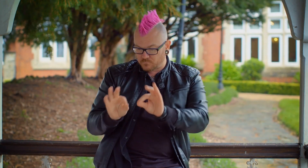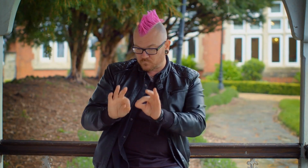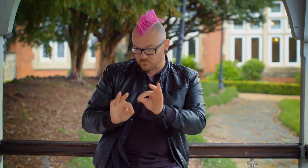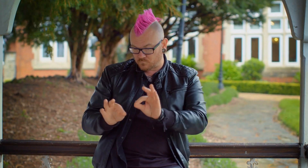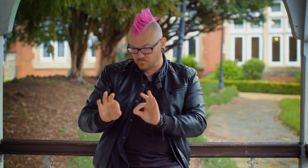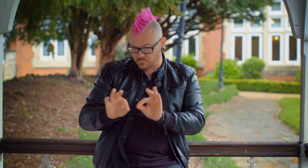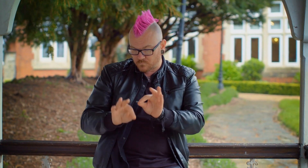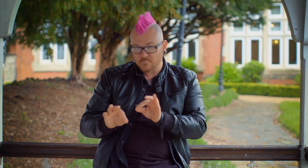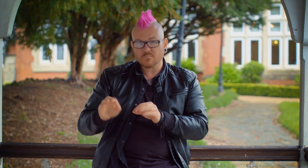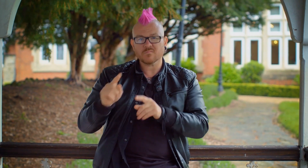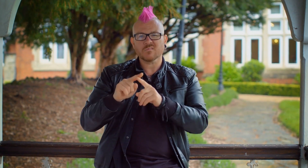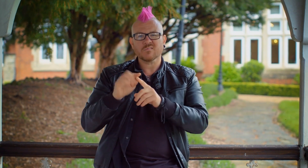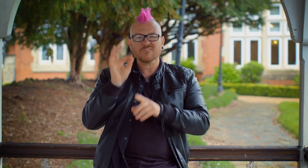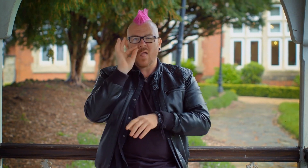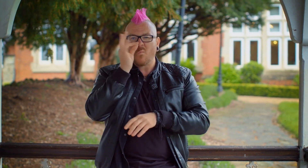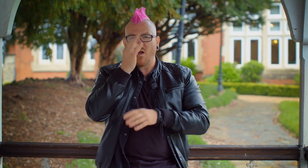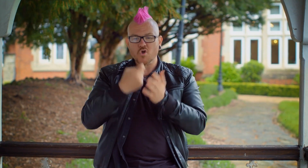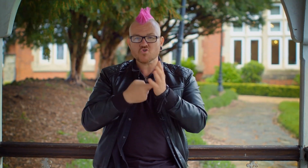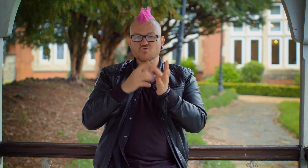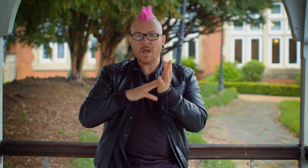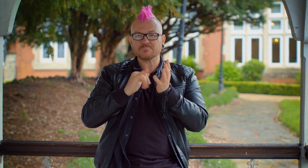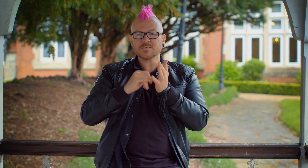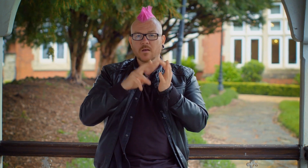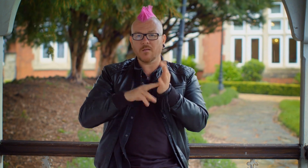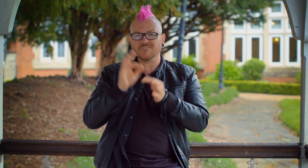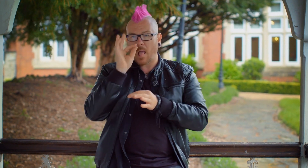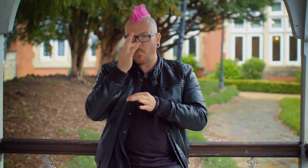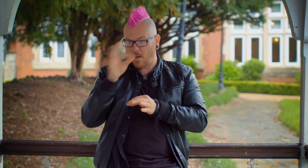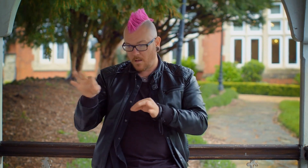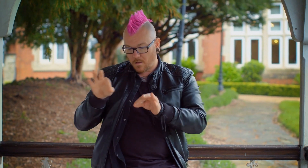decorate with chives and wild garlic flowers.